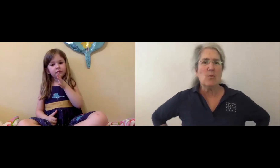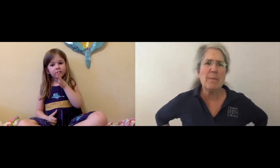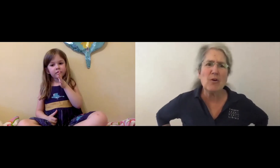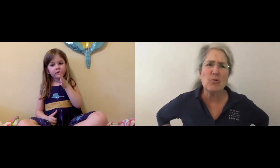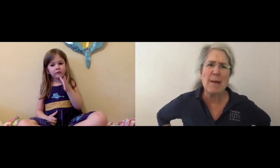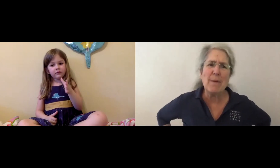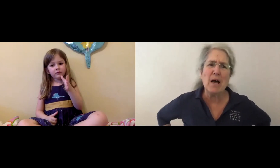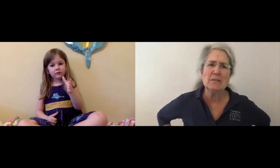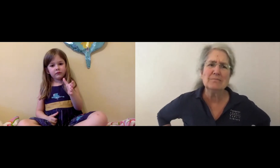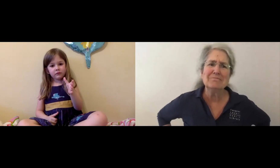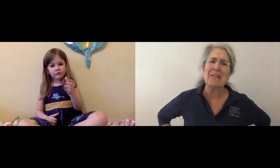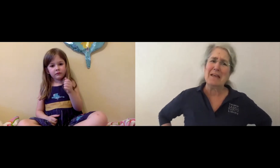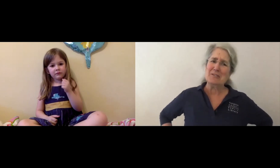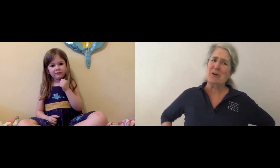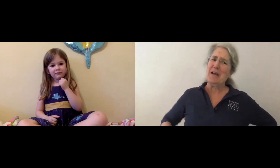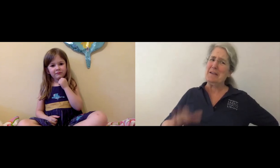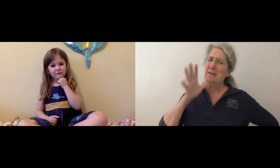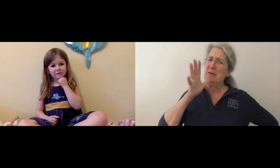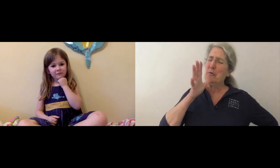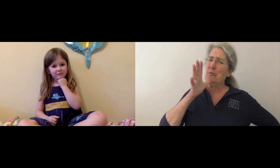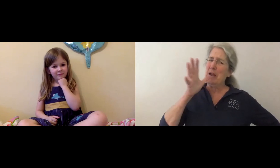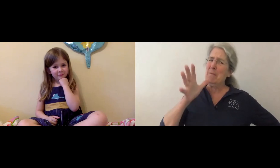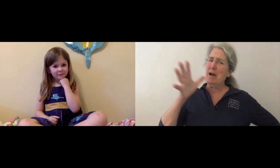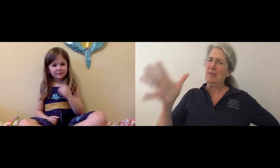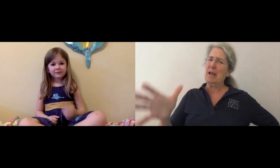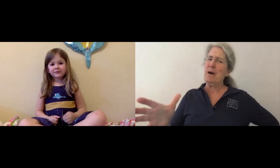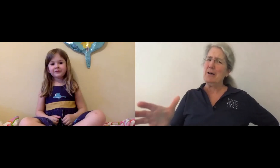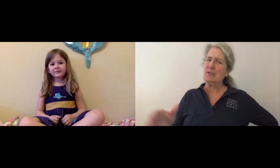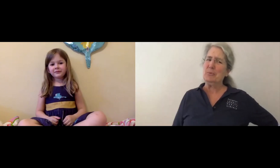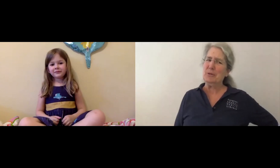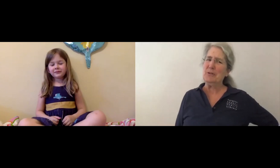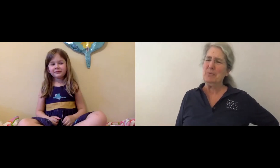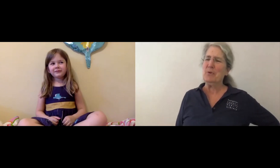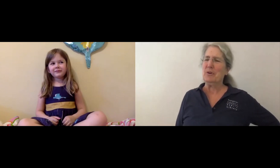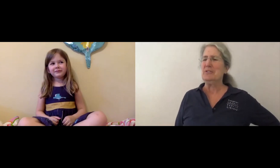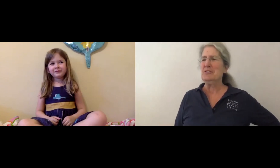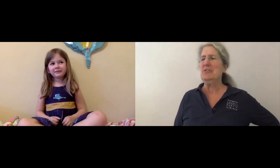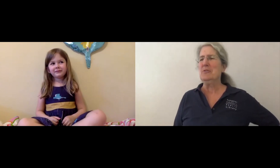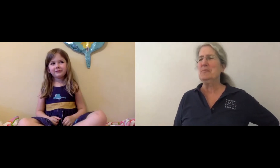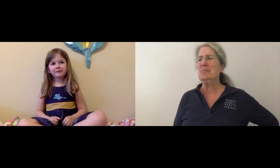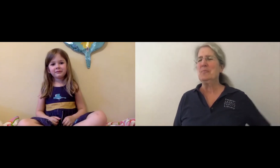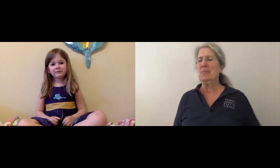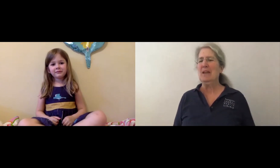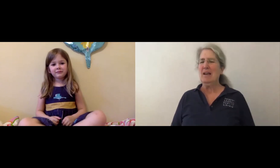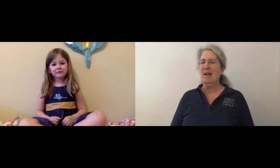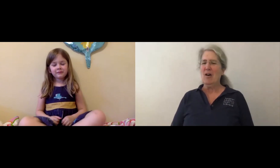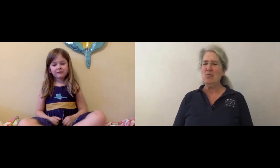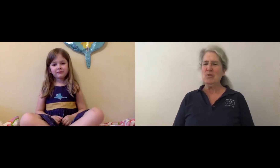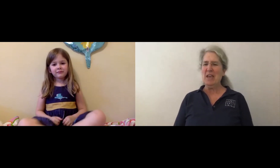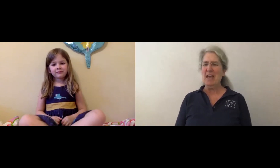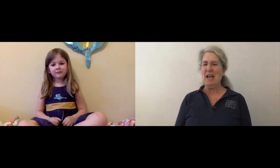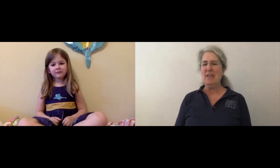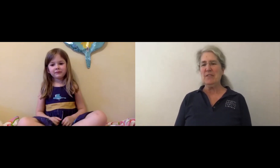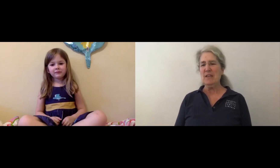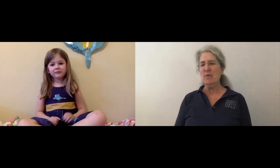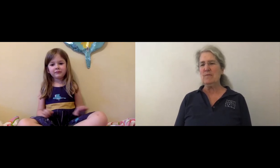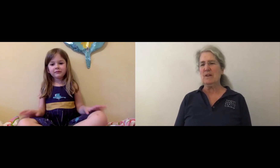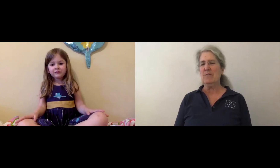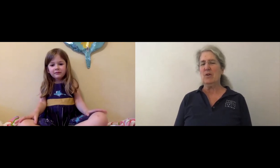about grandma? That's right, grandma. Grandmas are pretty important too. Okay, I think we've covered almost